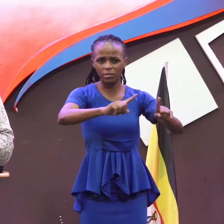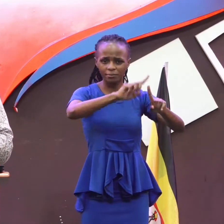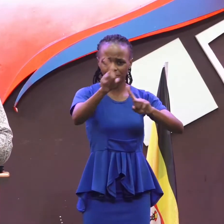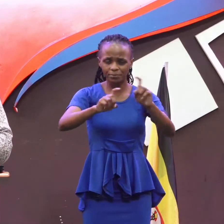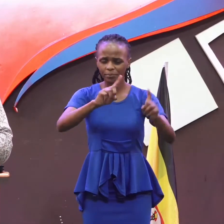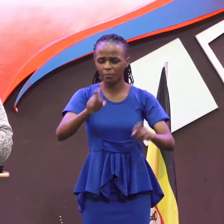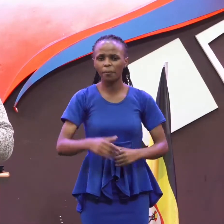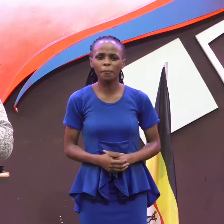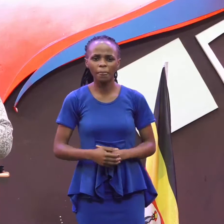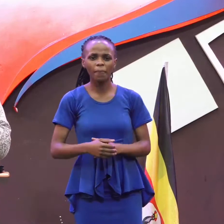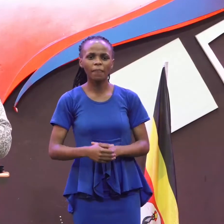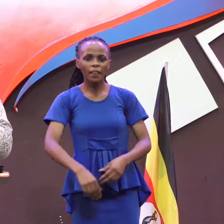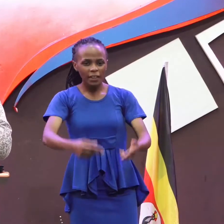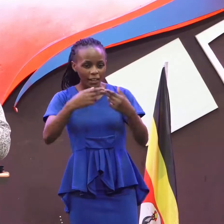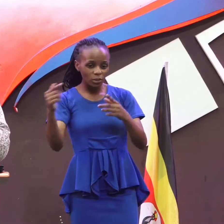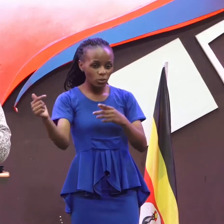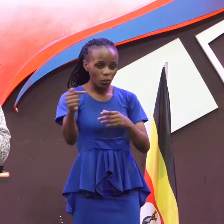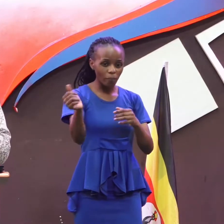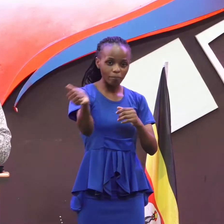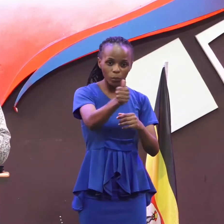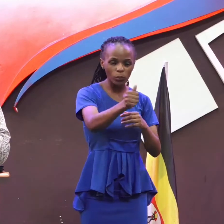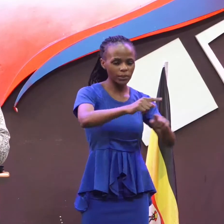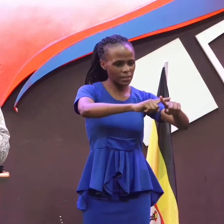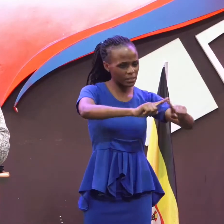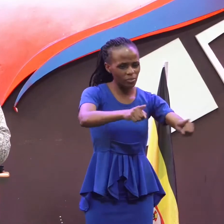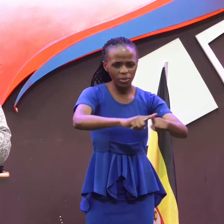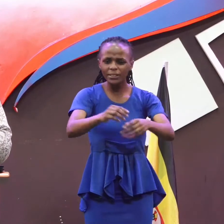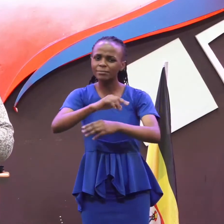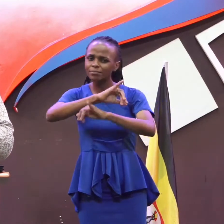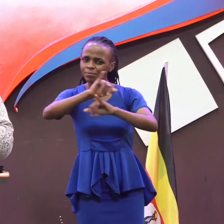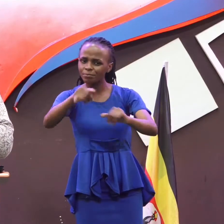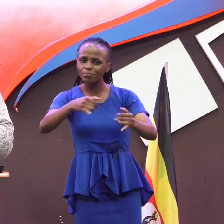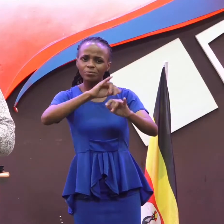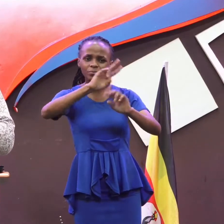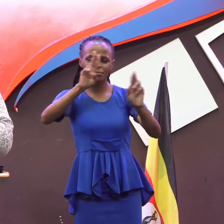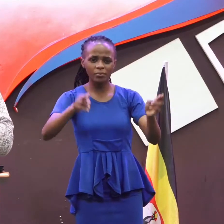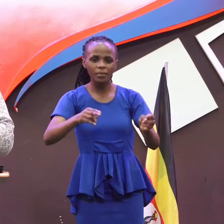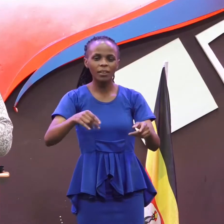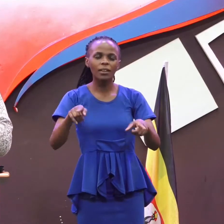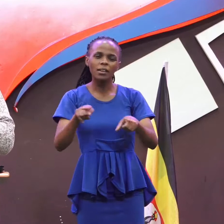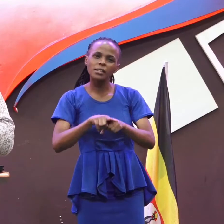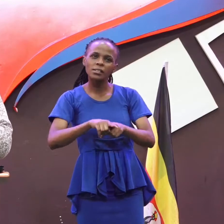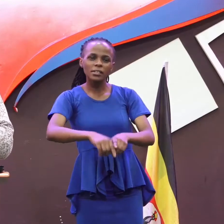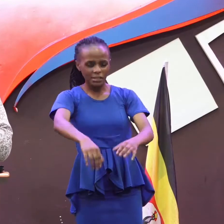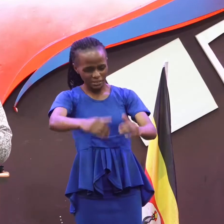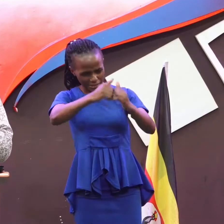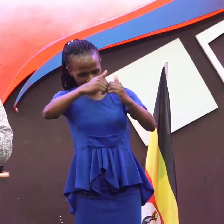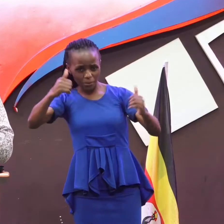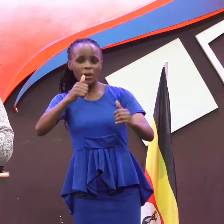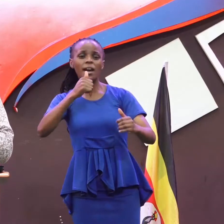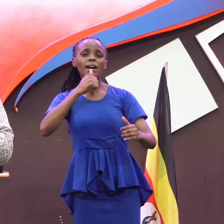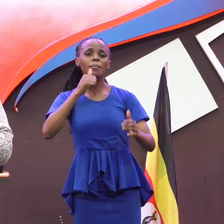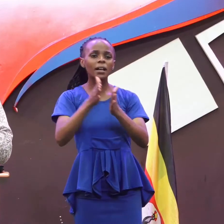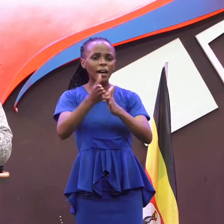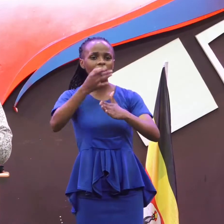tests. Yajjate kawawo okugezesebwa okwenjawulo. He came fixing different tests. Okukwe kwayawula Abel ku Kaini. That is